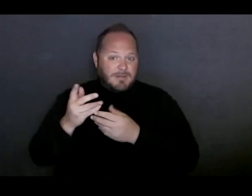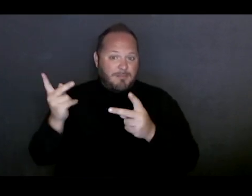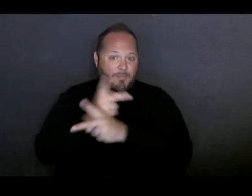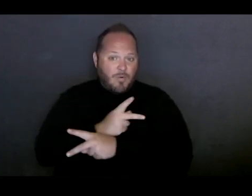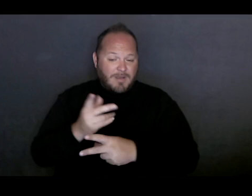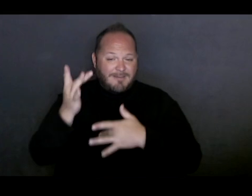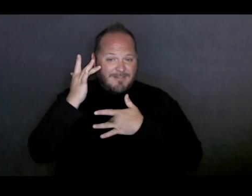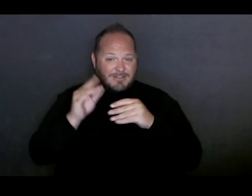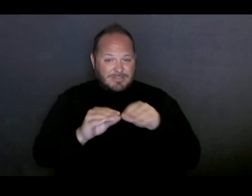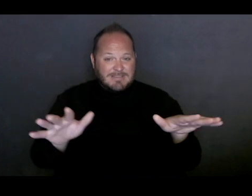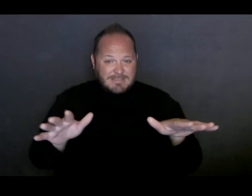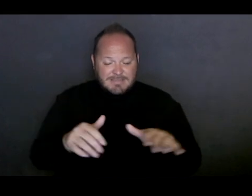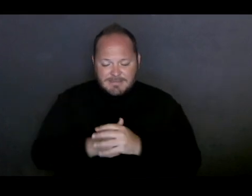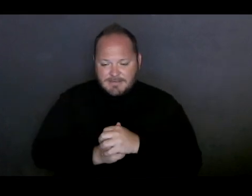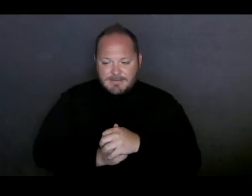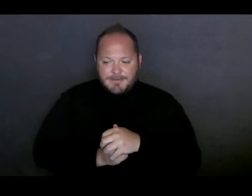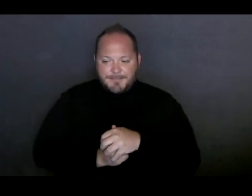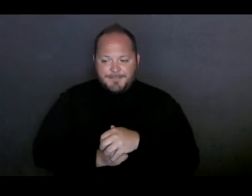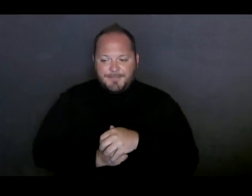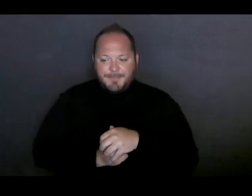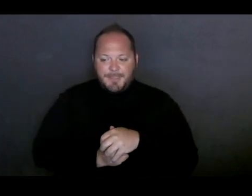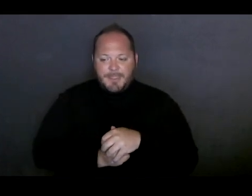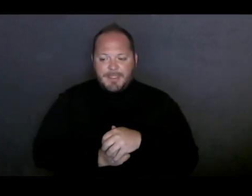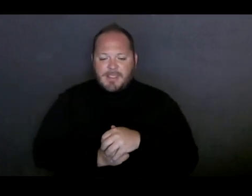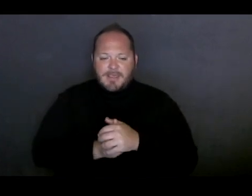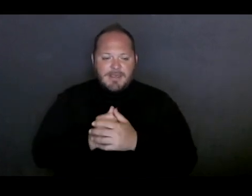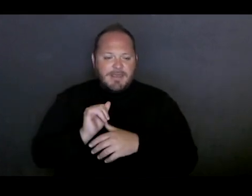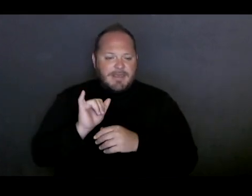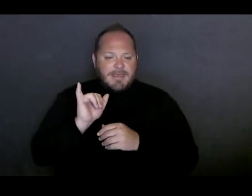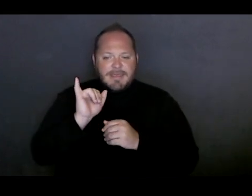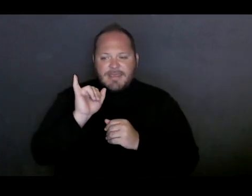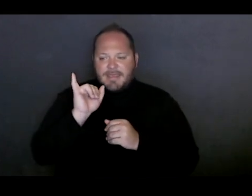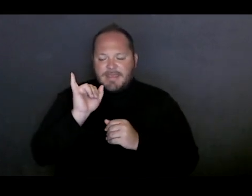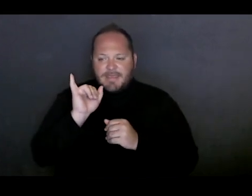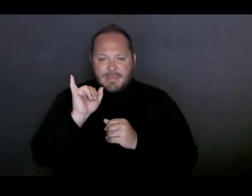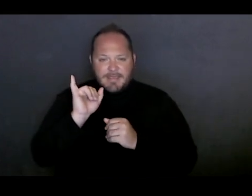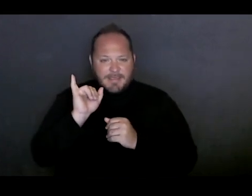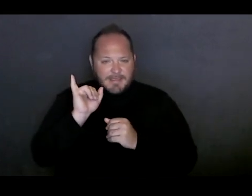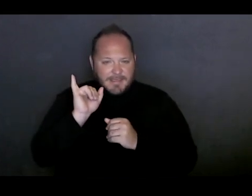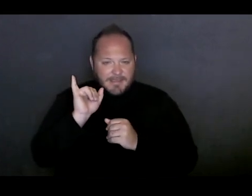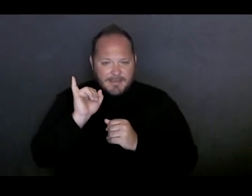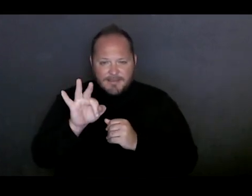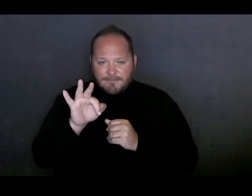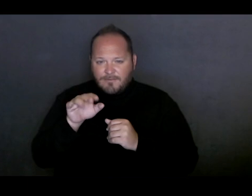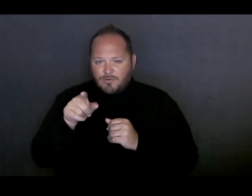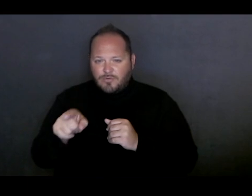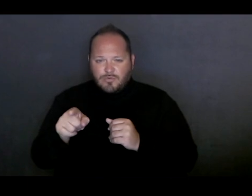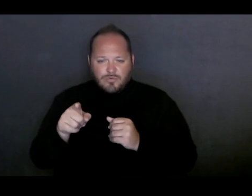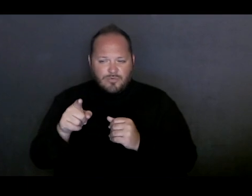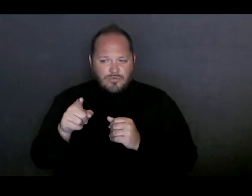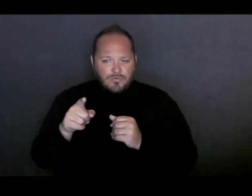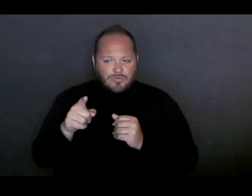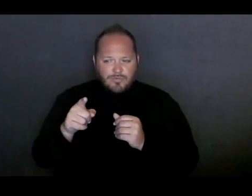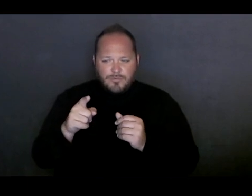was something sort of around those issues that you felt was maybe underreported or hasn't been discussed as